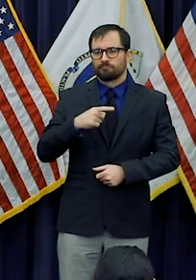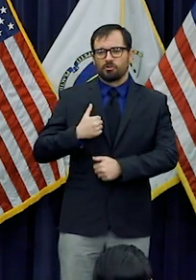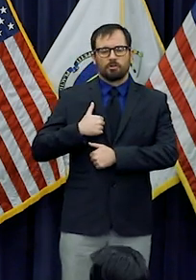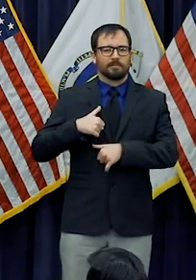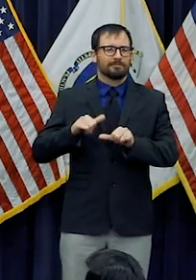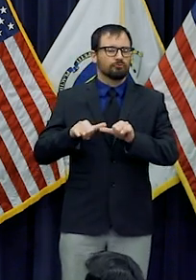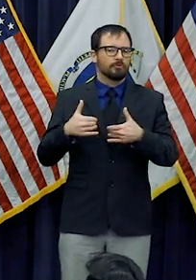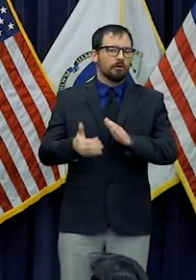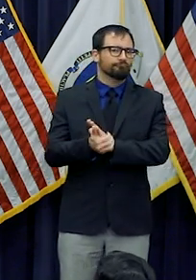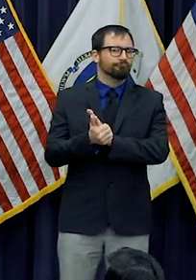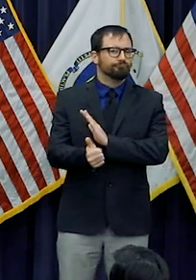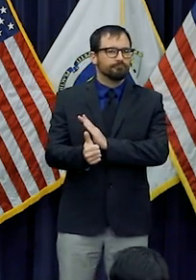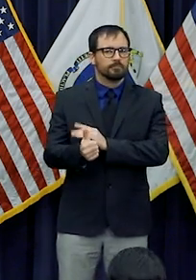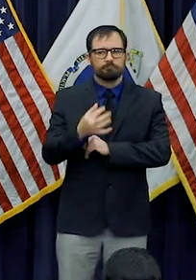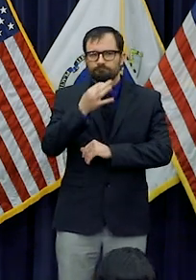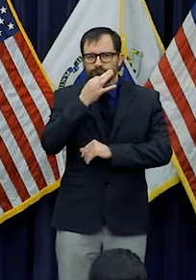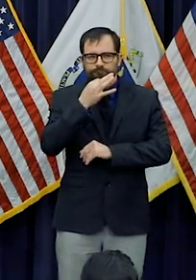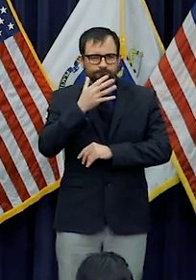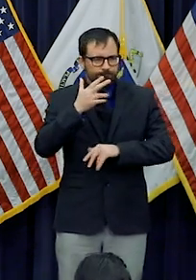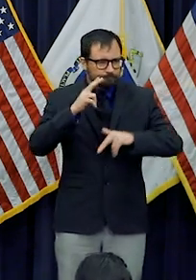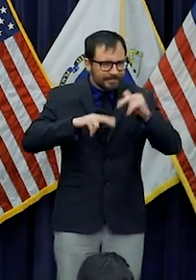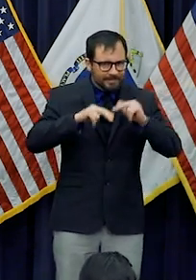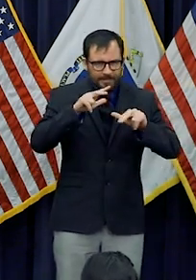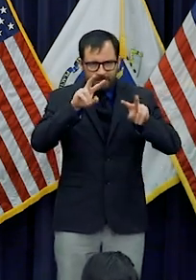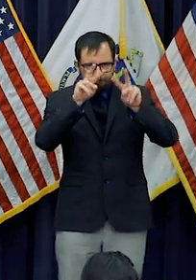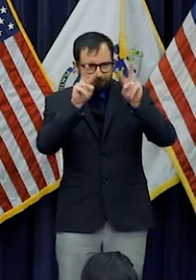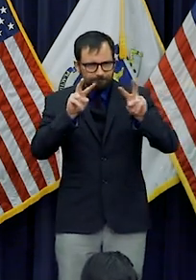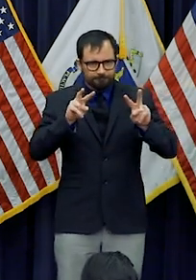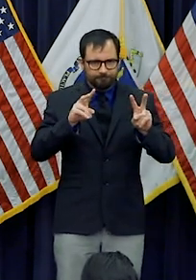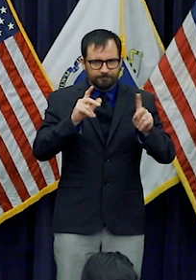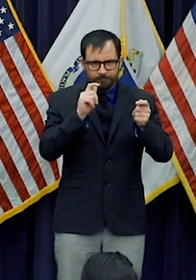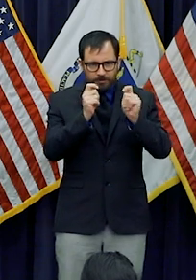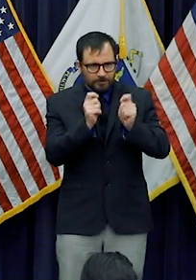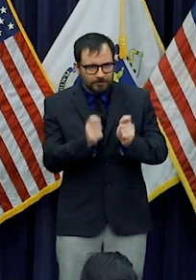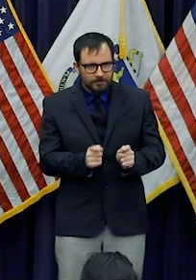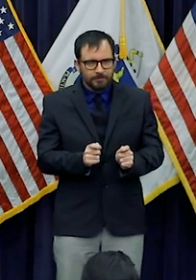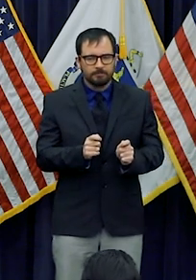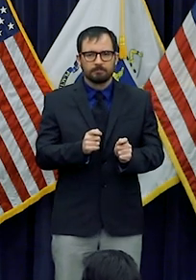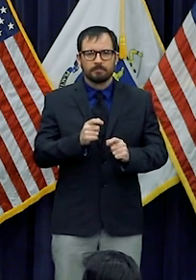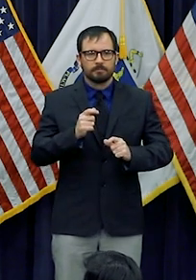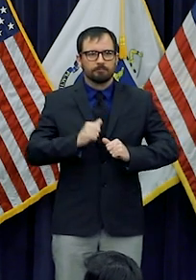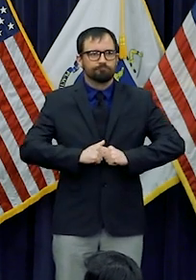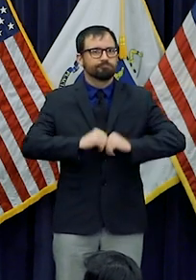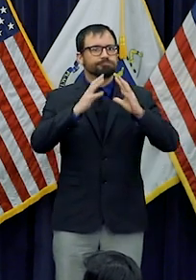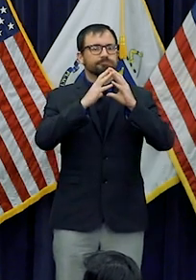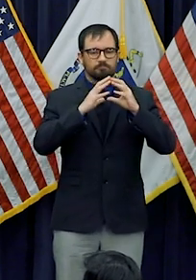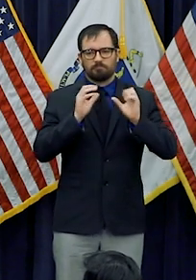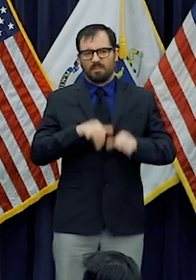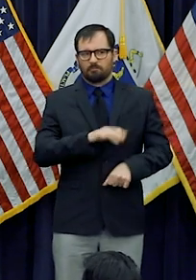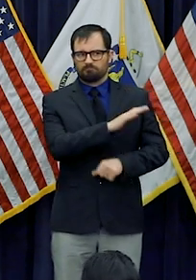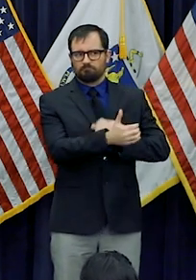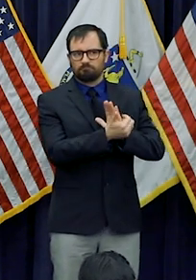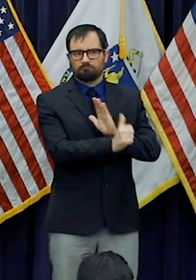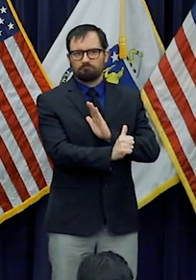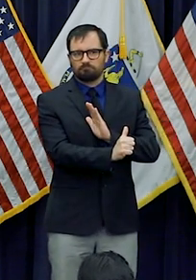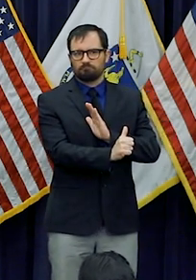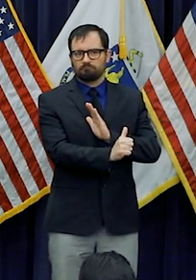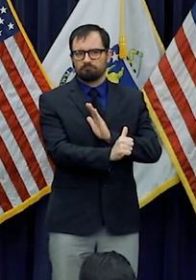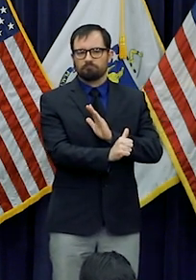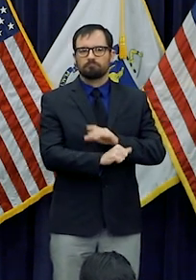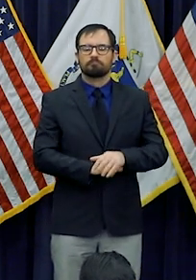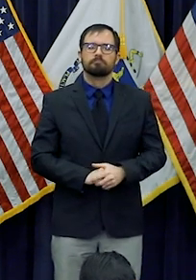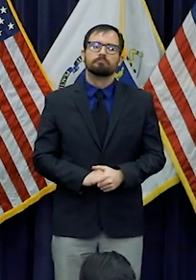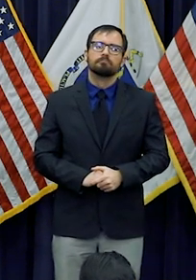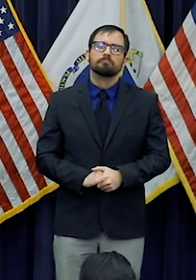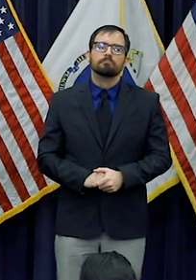and building critical infrastructure in a big hurry in times of need. Based on our conversations today with the Corps, we